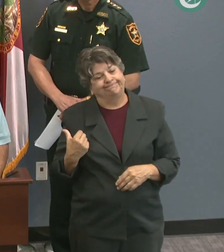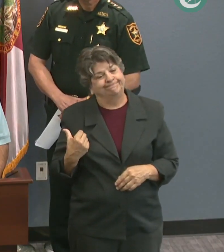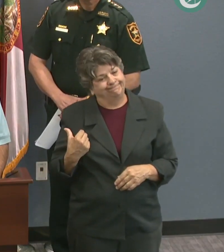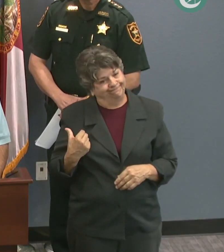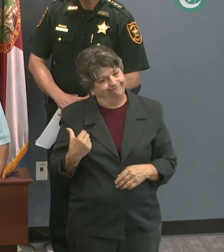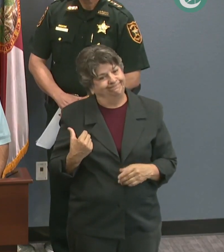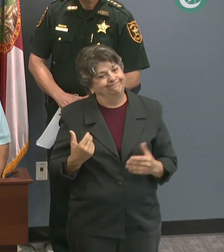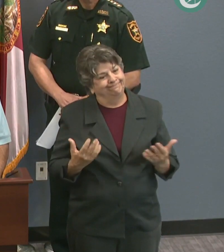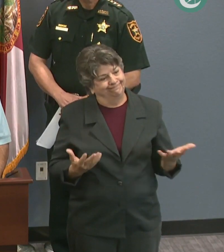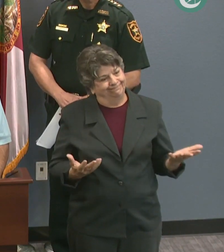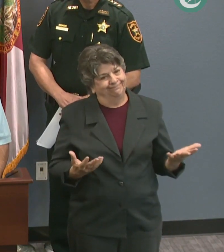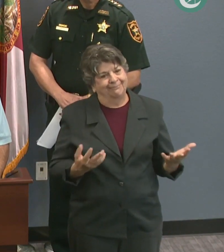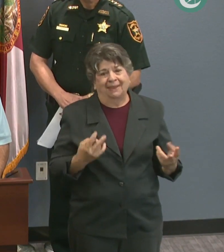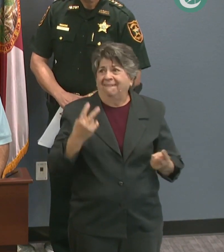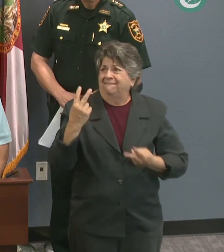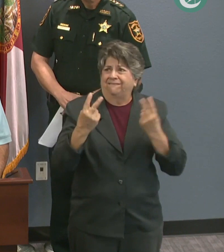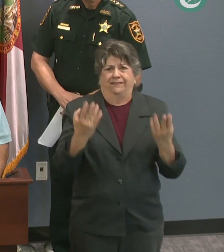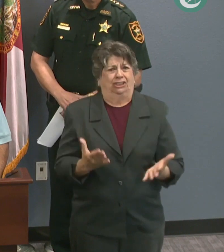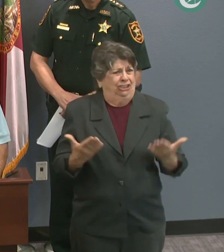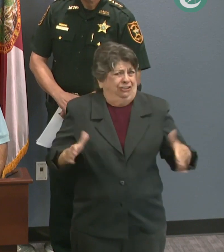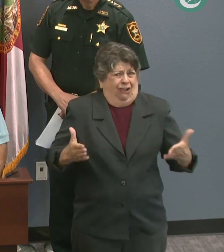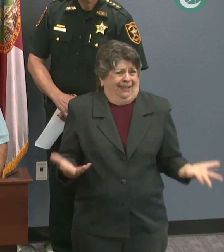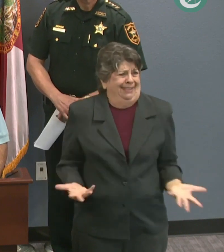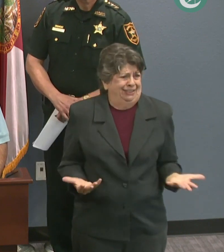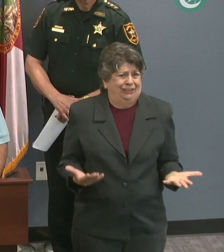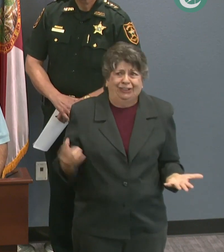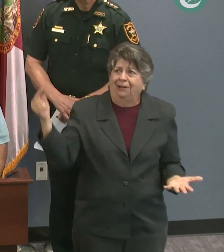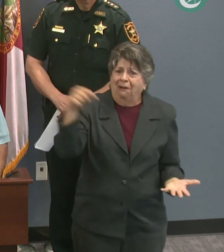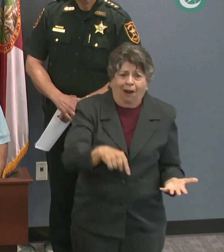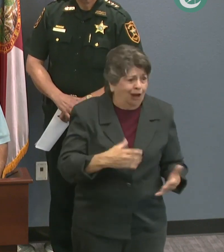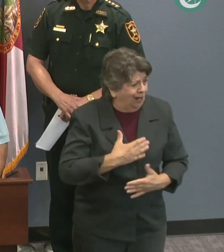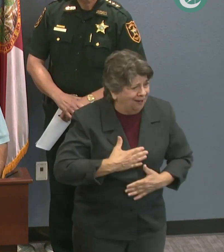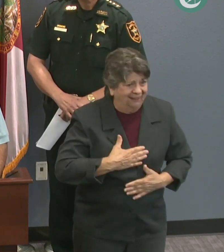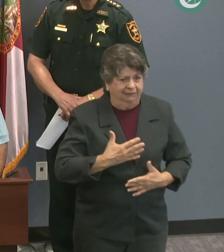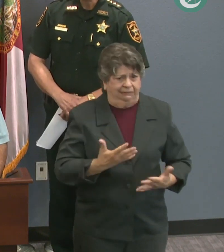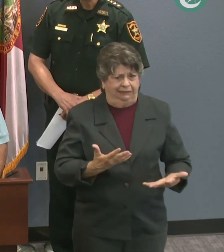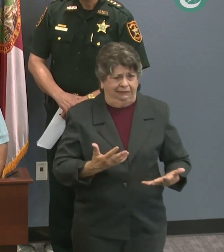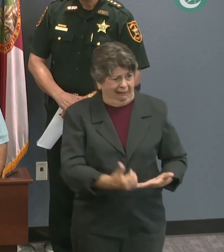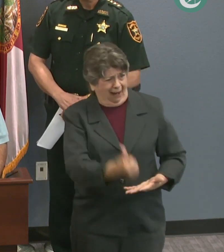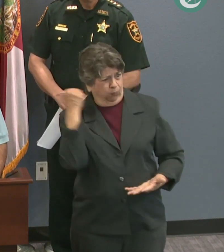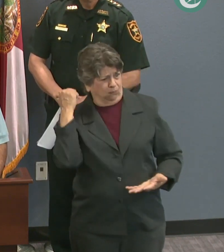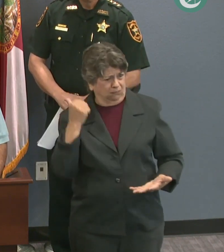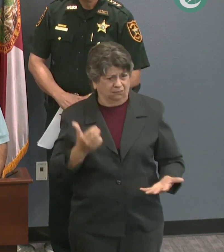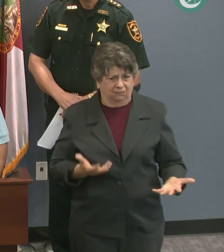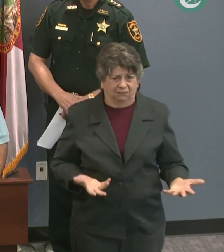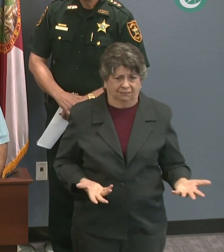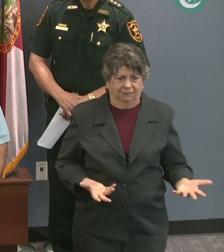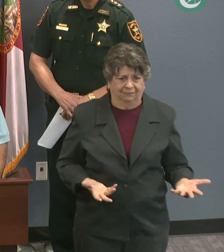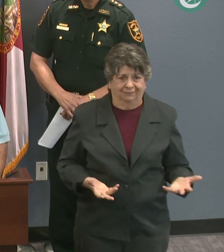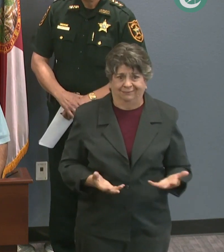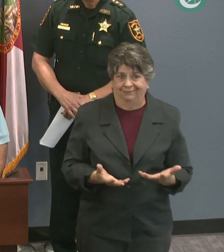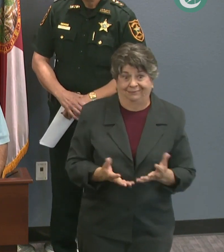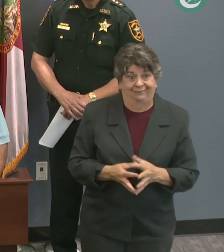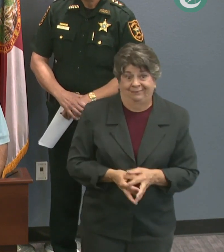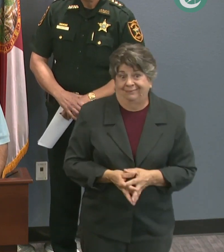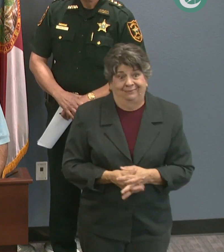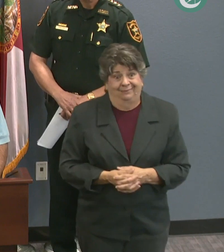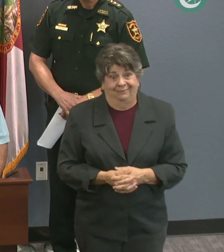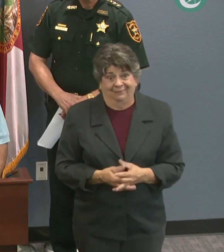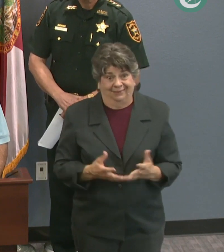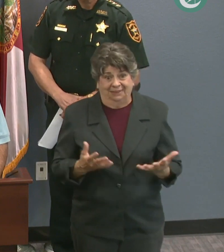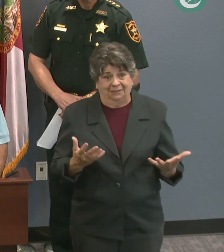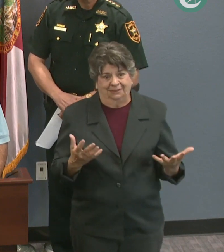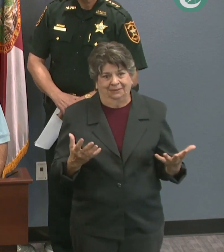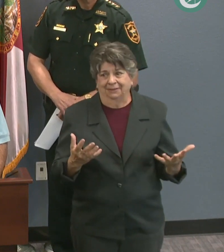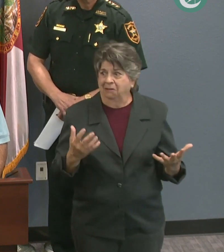here, and so the reason the beaches are packed because people were here. Other venues were closed, and so people congregated at the